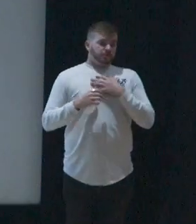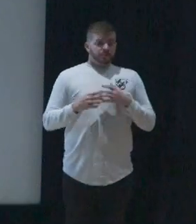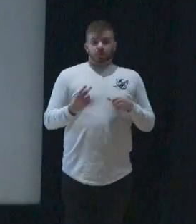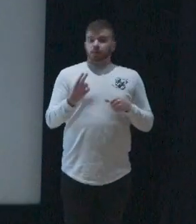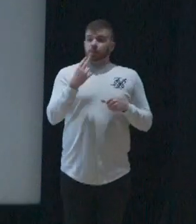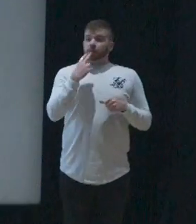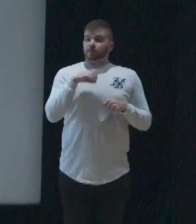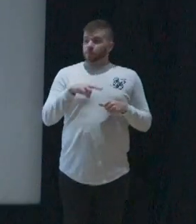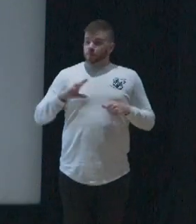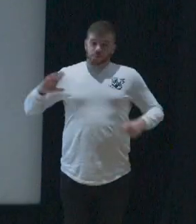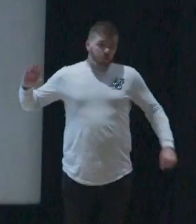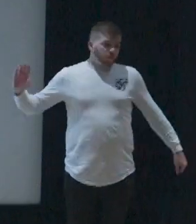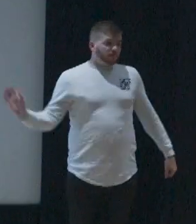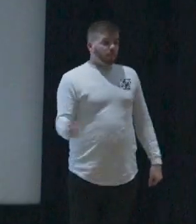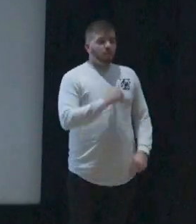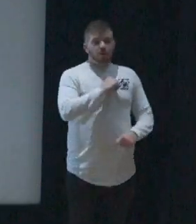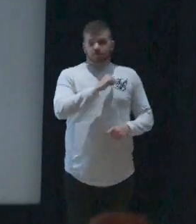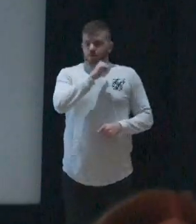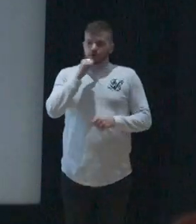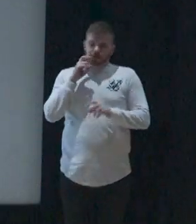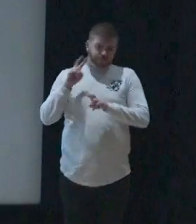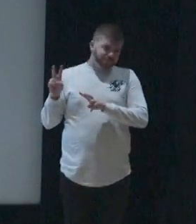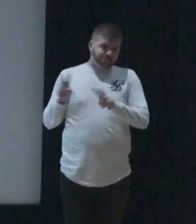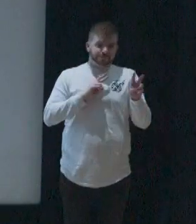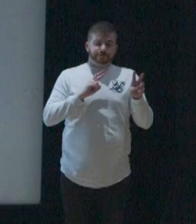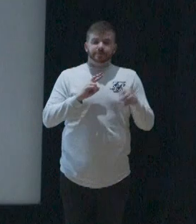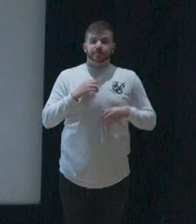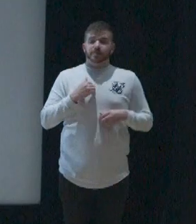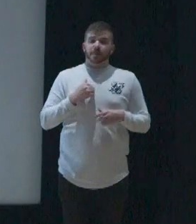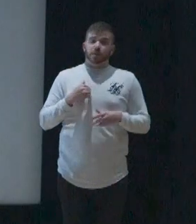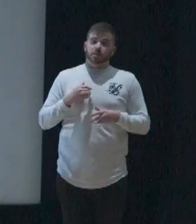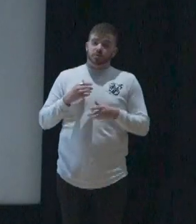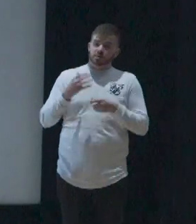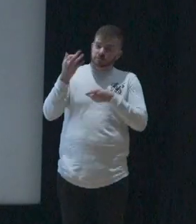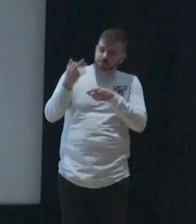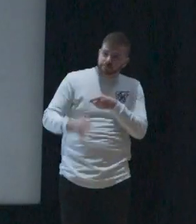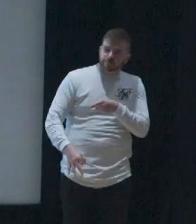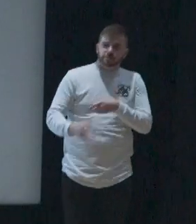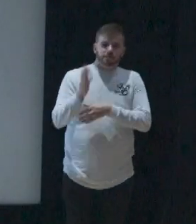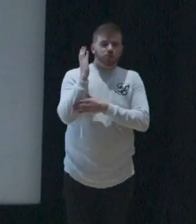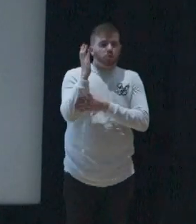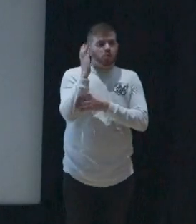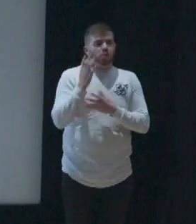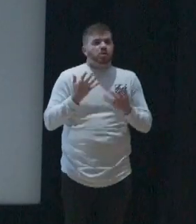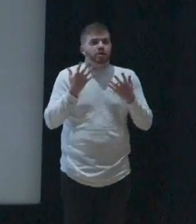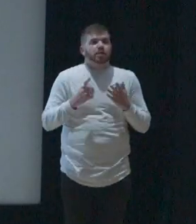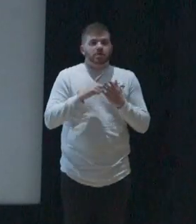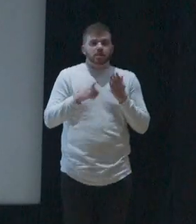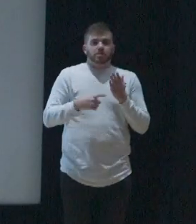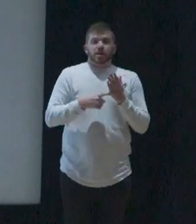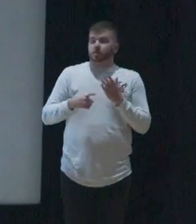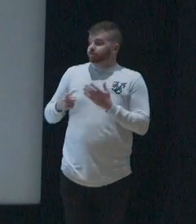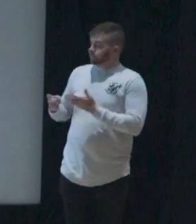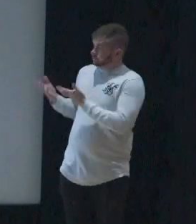Good afternoon, everyone. Hello, nice to see you all. I'm going to be giving quite a specific talk today about our game